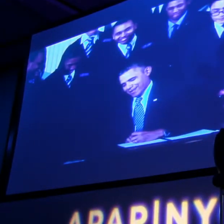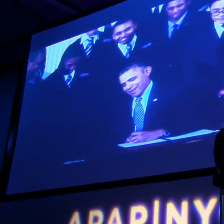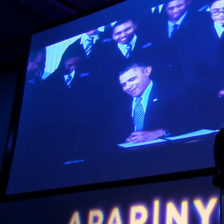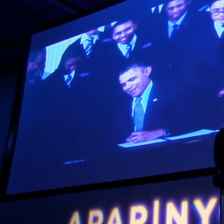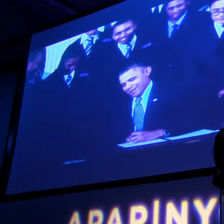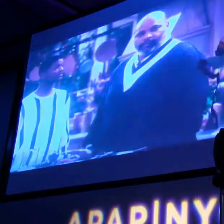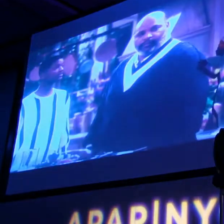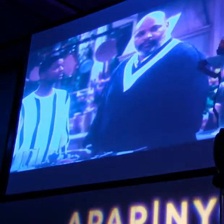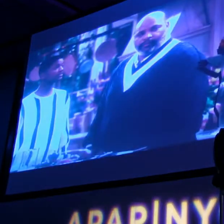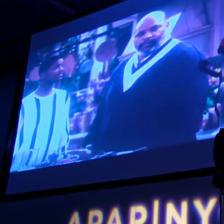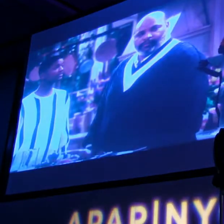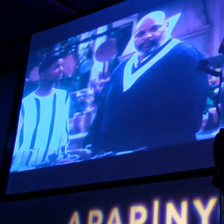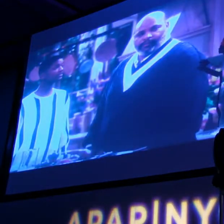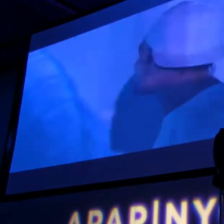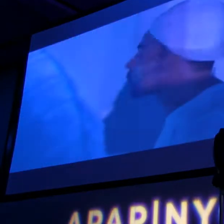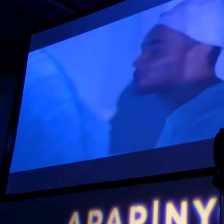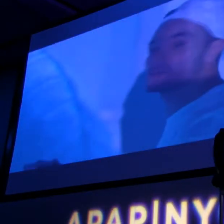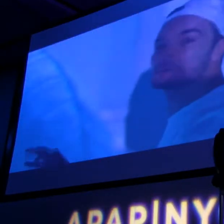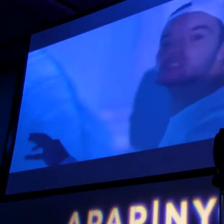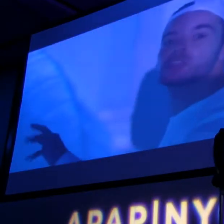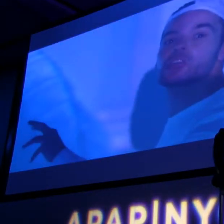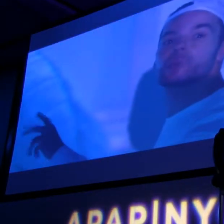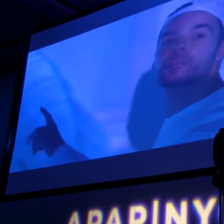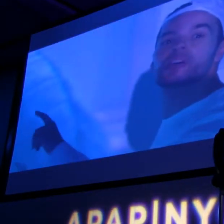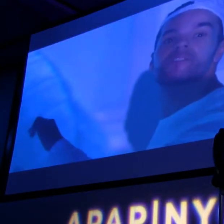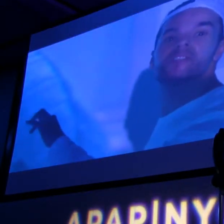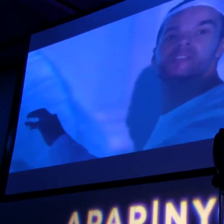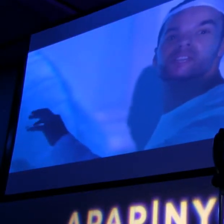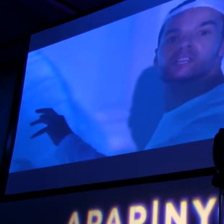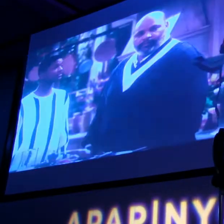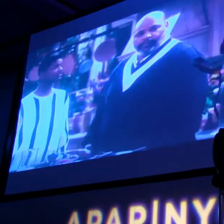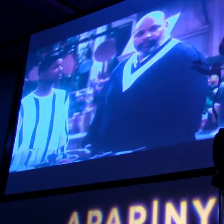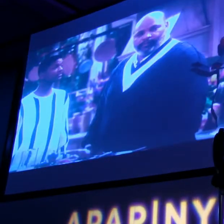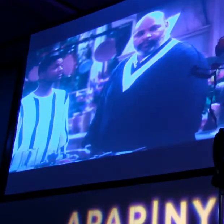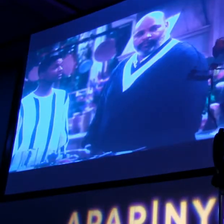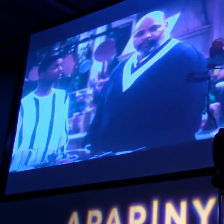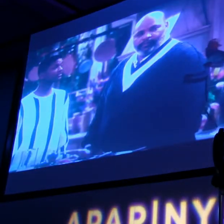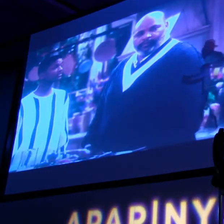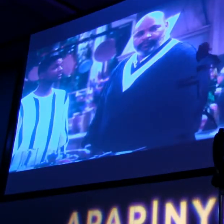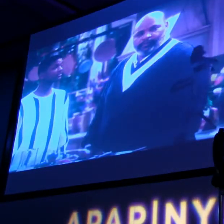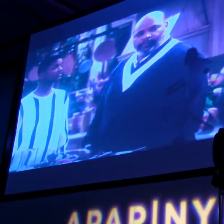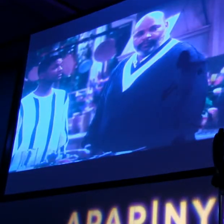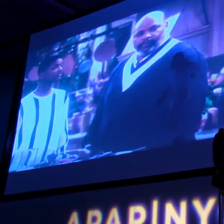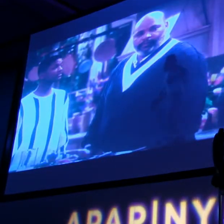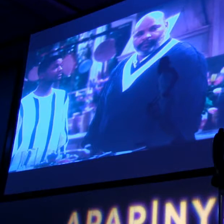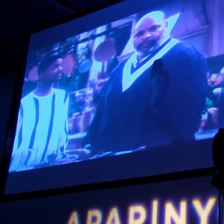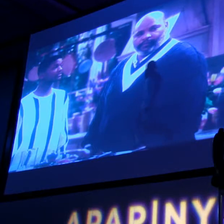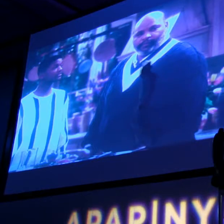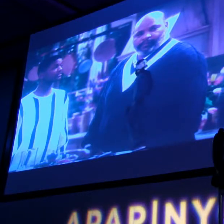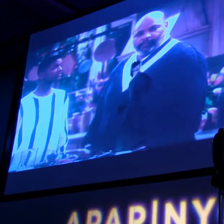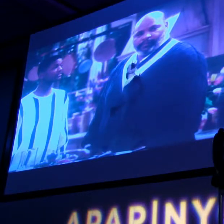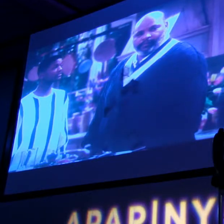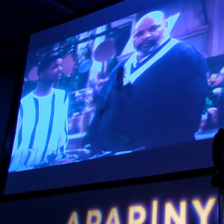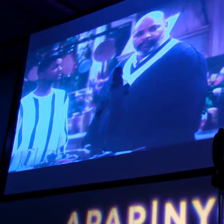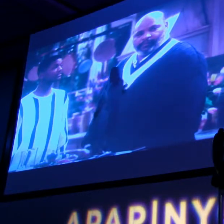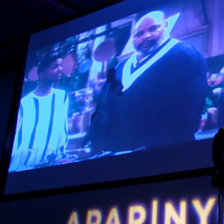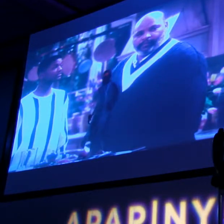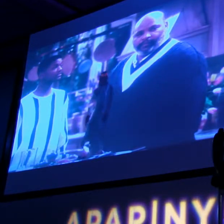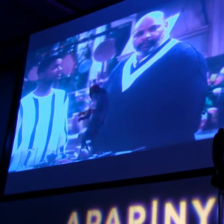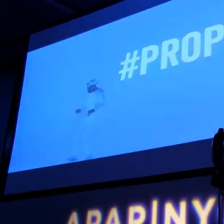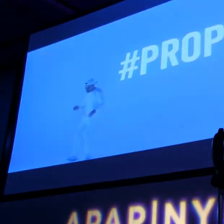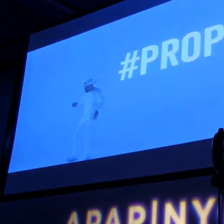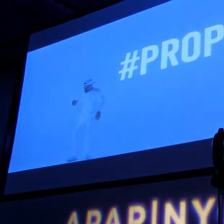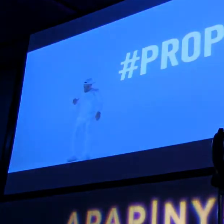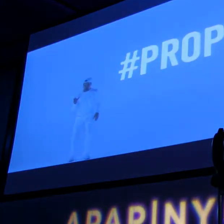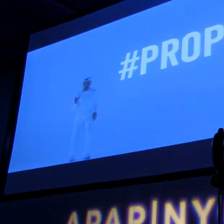while our favorite Uncle Phil was walking up his stairway to heaven, below, Jay-Z brought truth by shouting out a